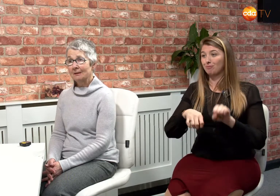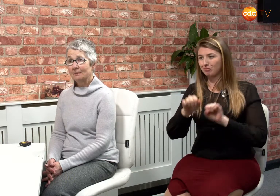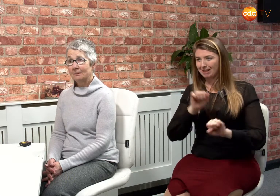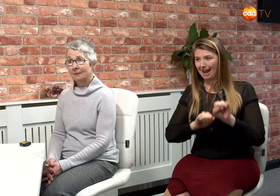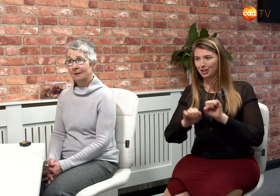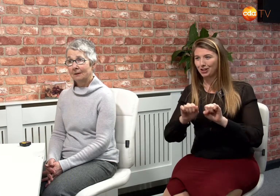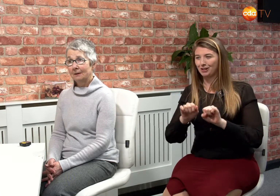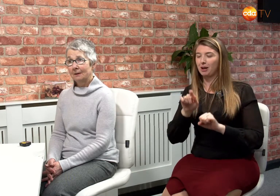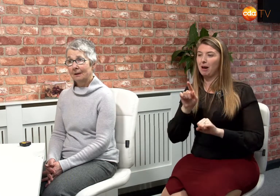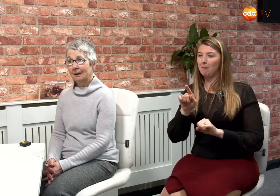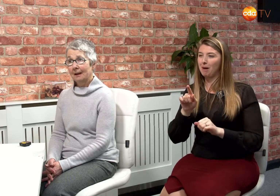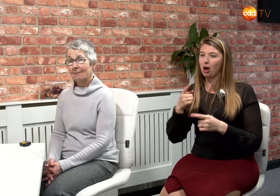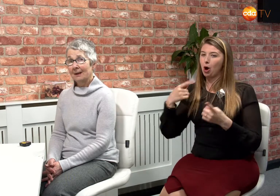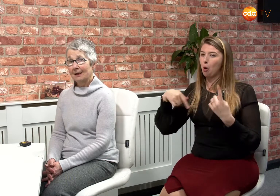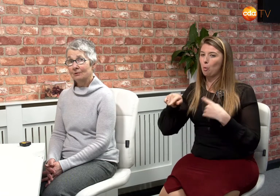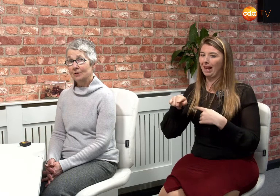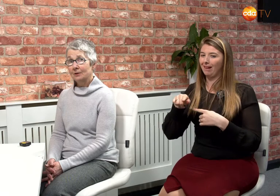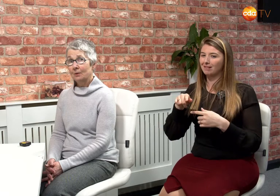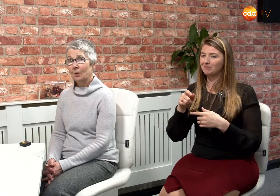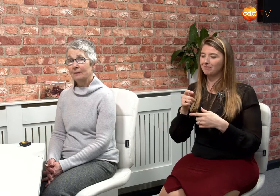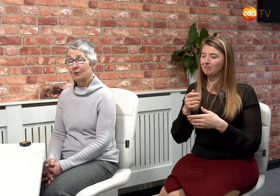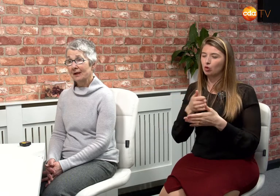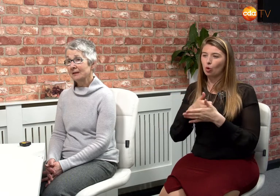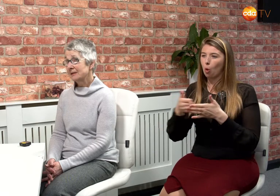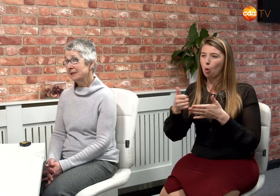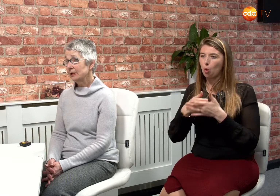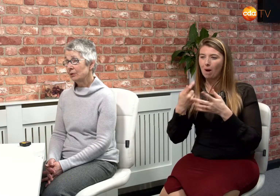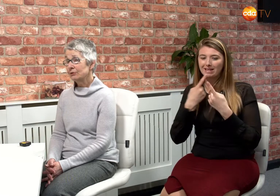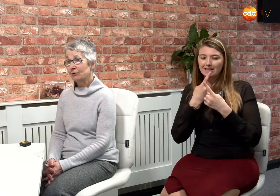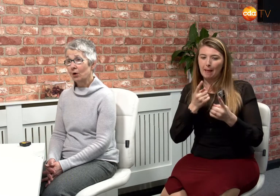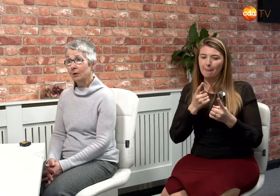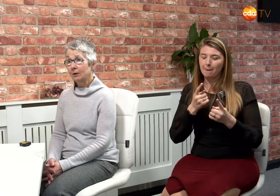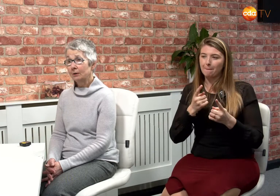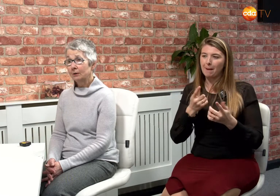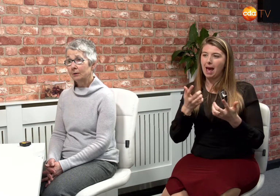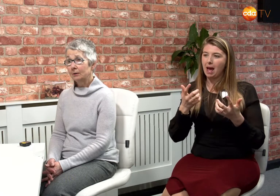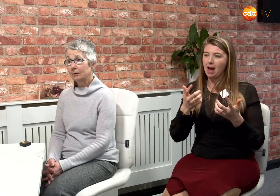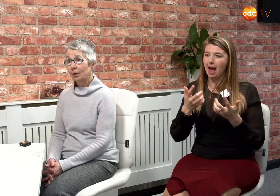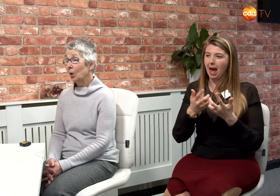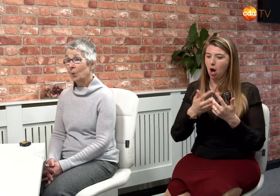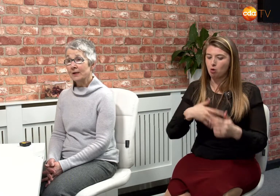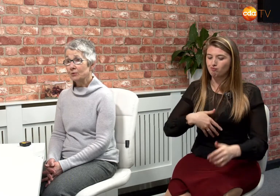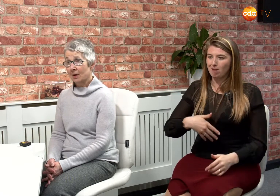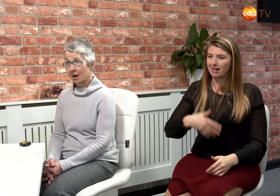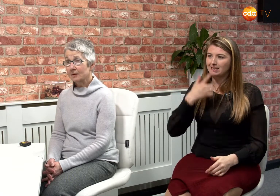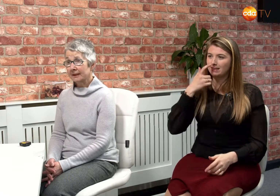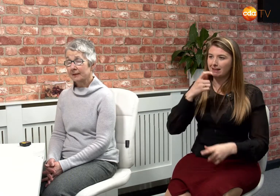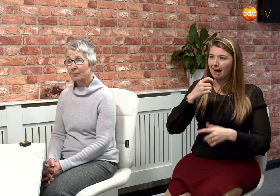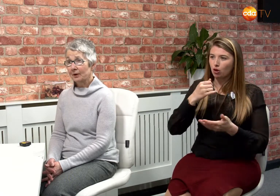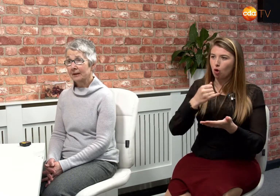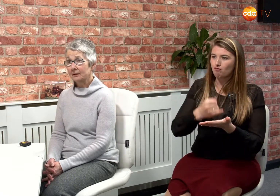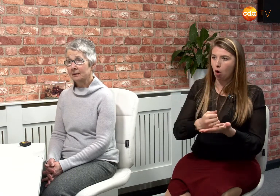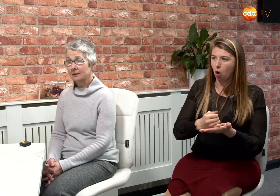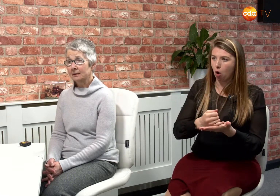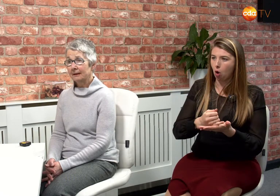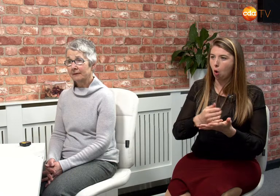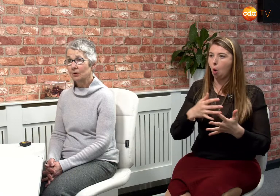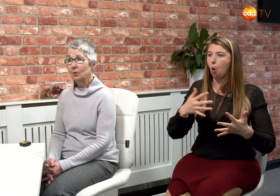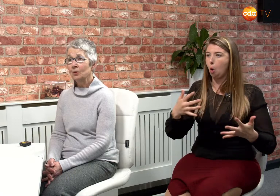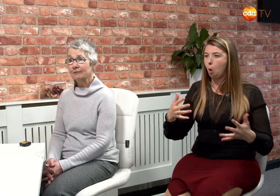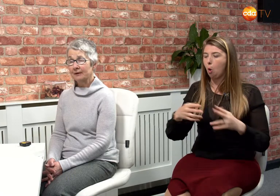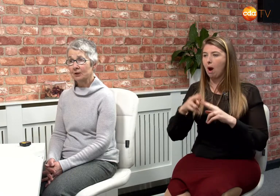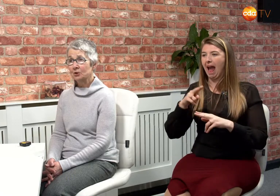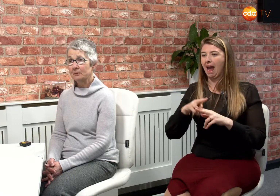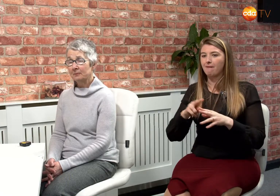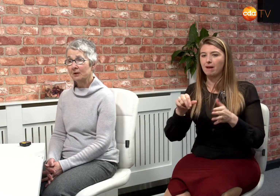always tell them about when pregnancy goes wrong or when you can't get pregnant. I